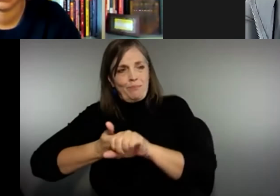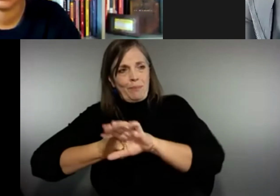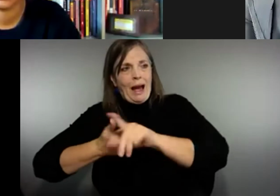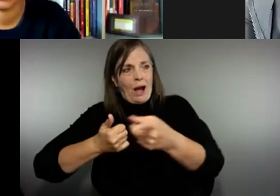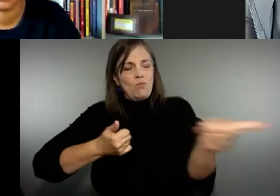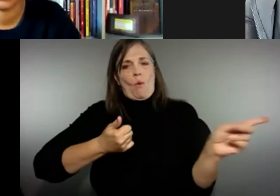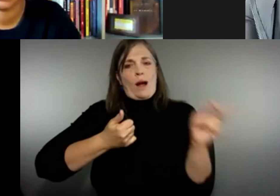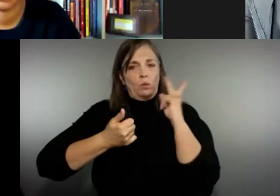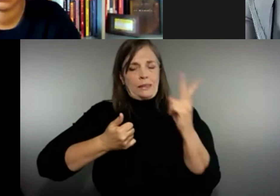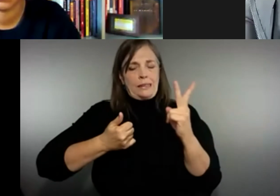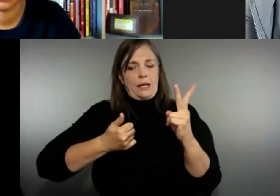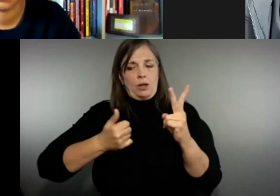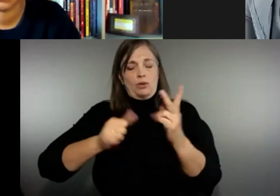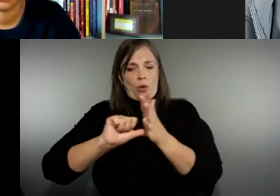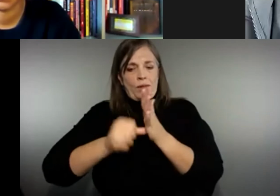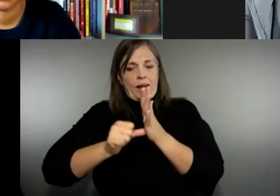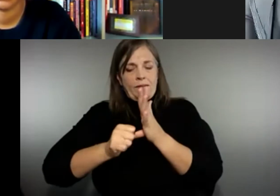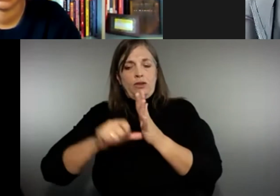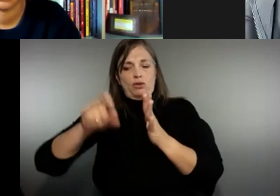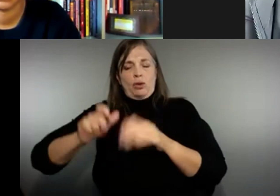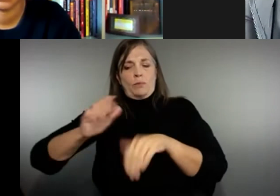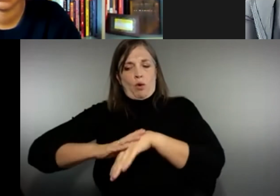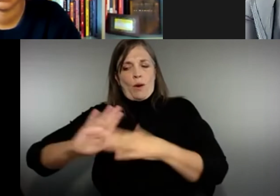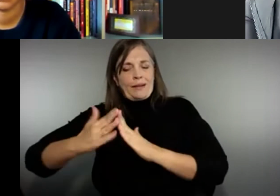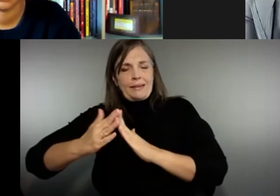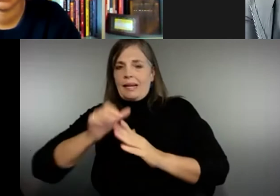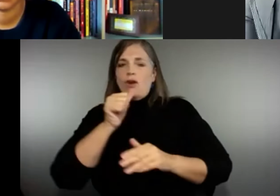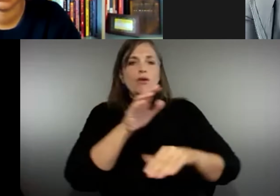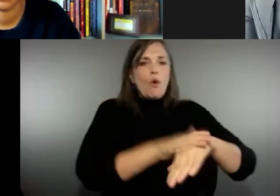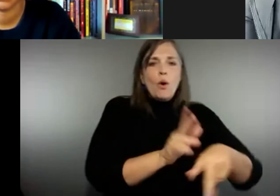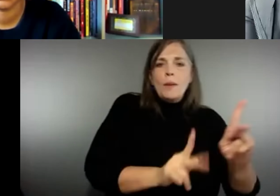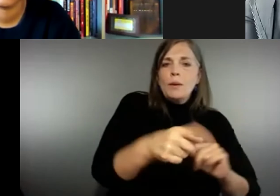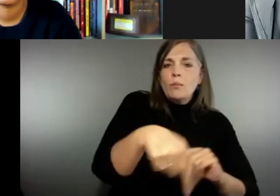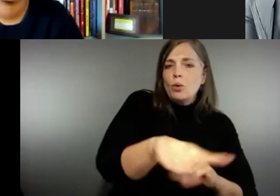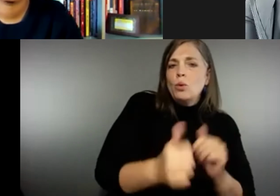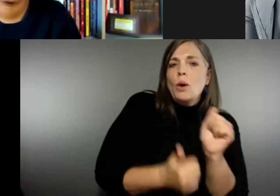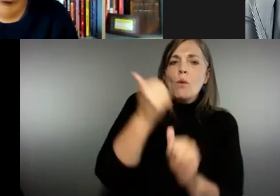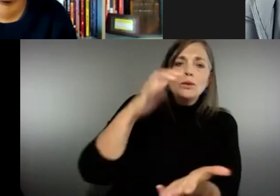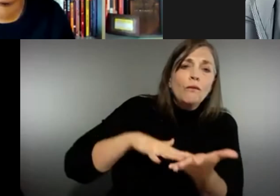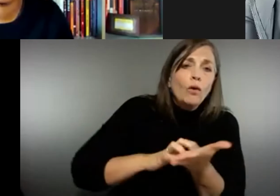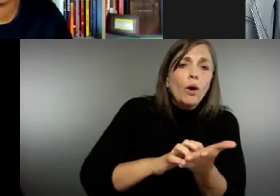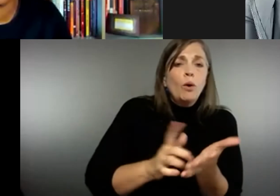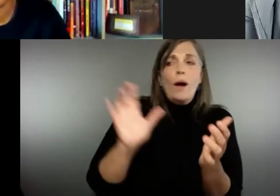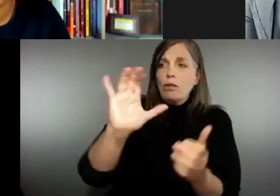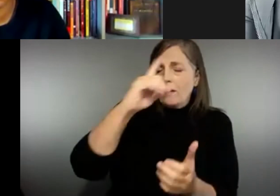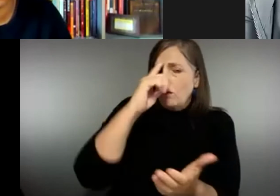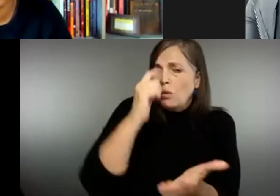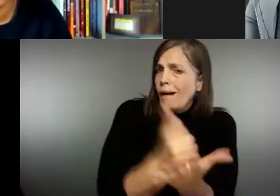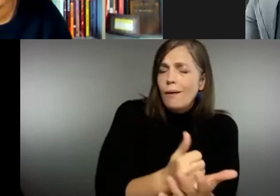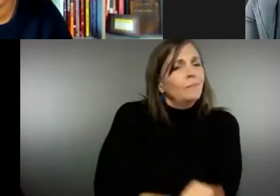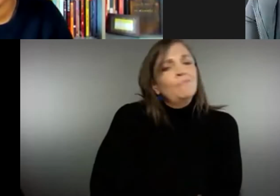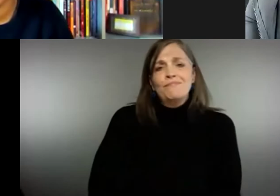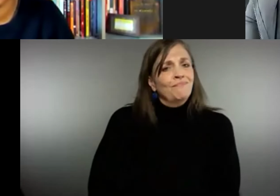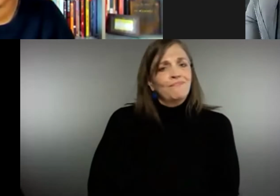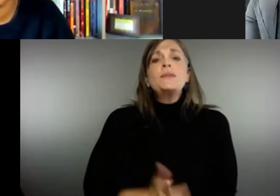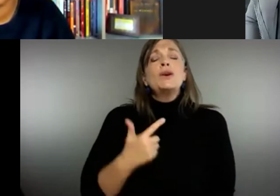burden is actually on should be on the city it should not be on the people who are most vulnerable and actually seeking help um and